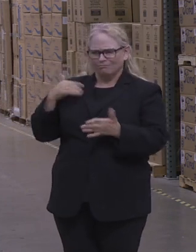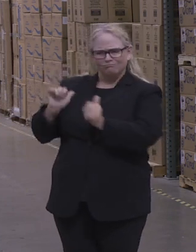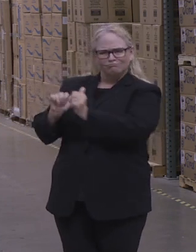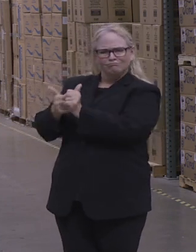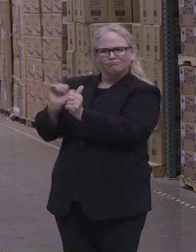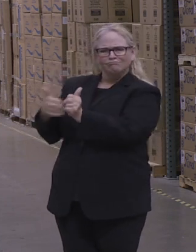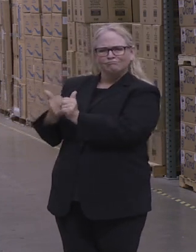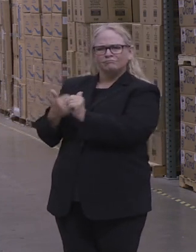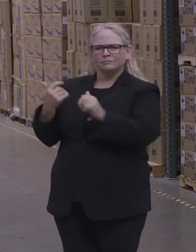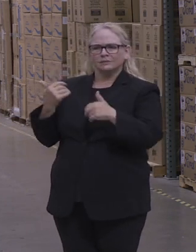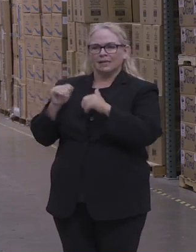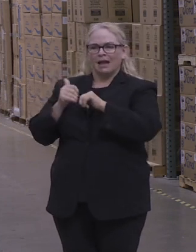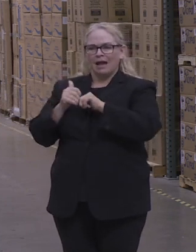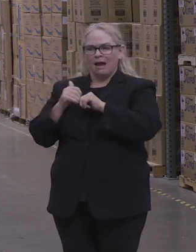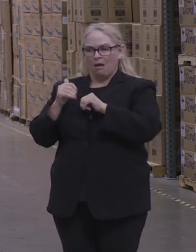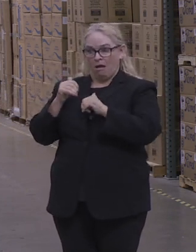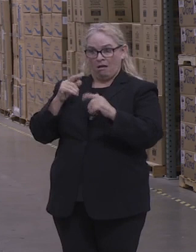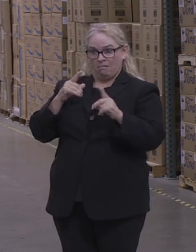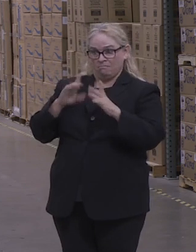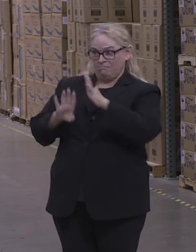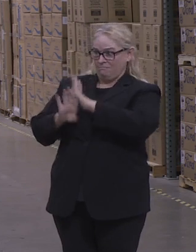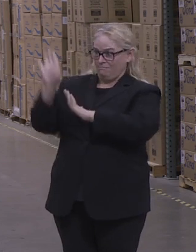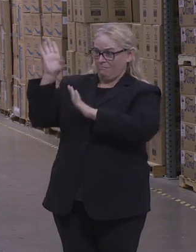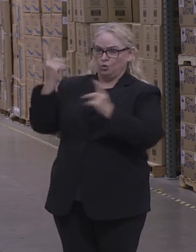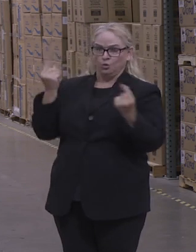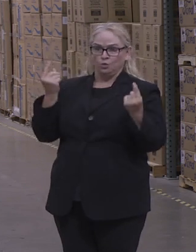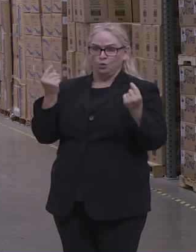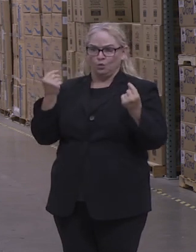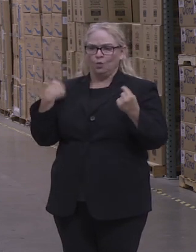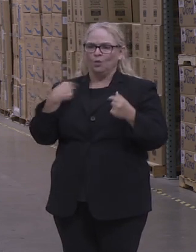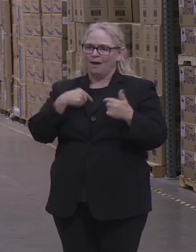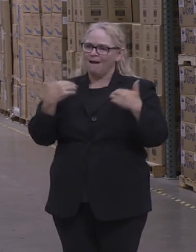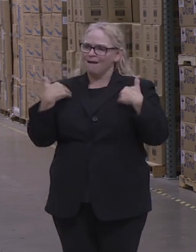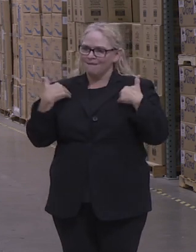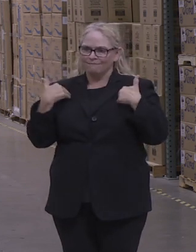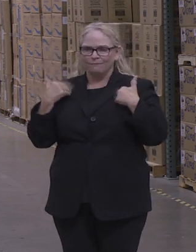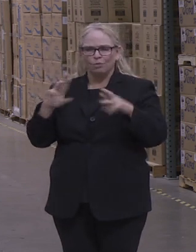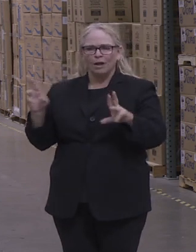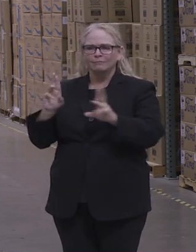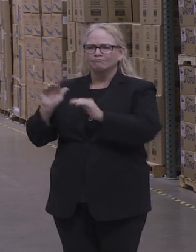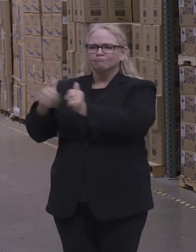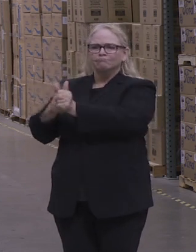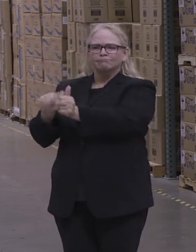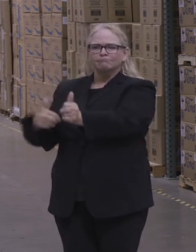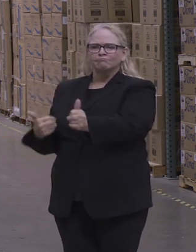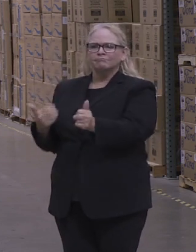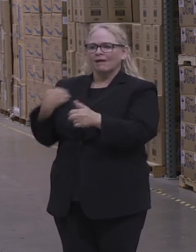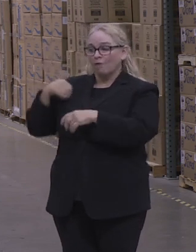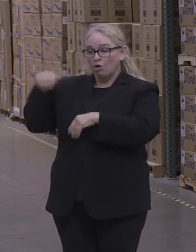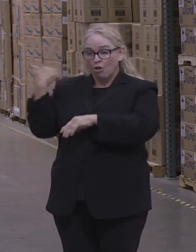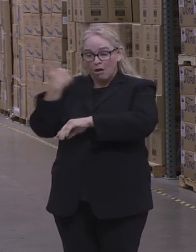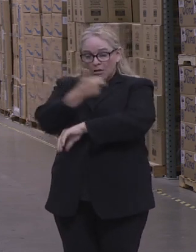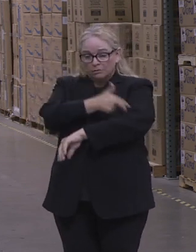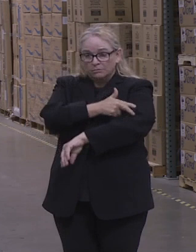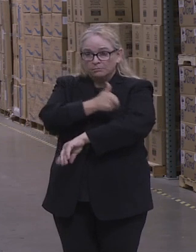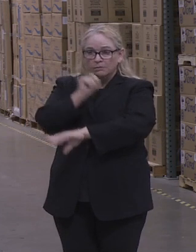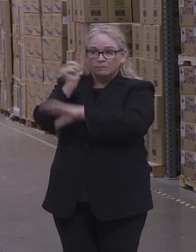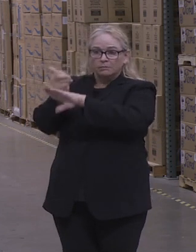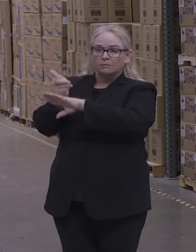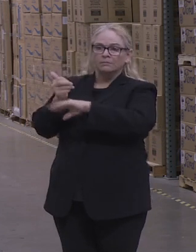utilization, the need to develop alternative care sites outside of our hospital system to help isolate and